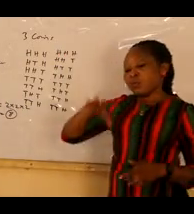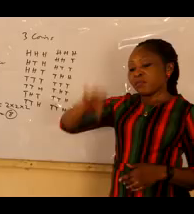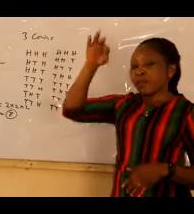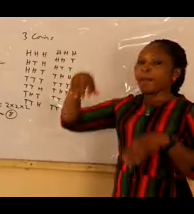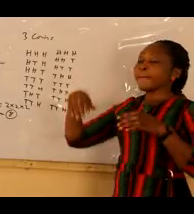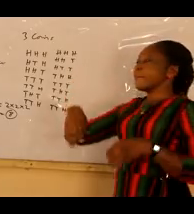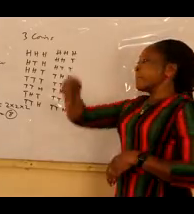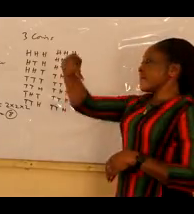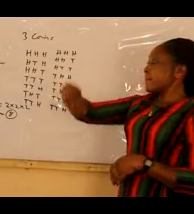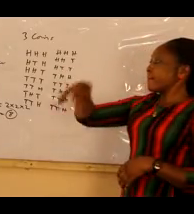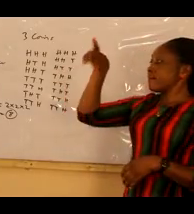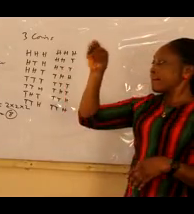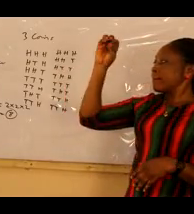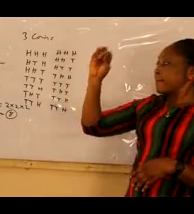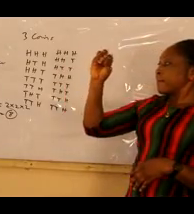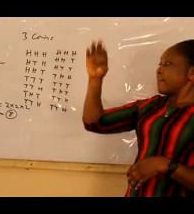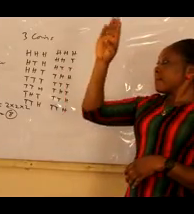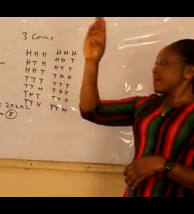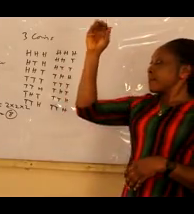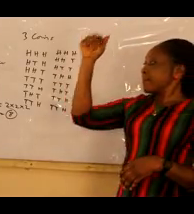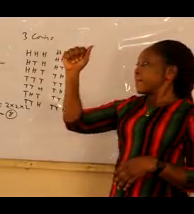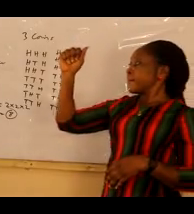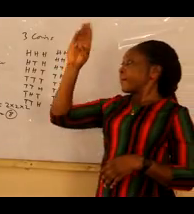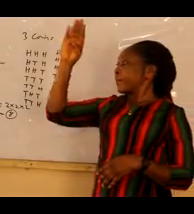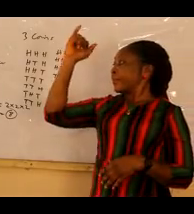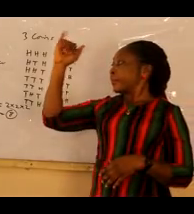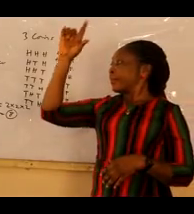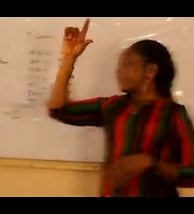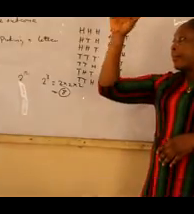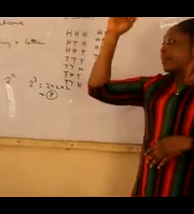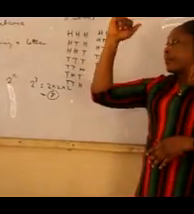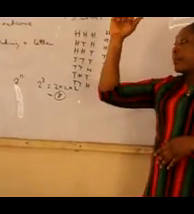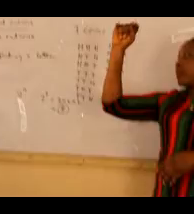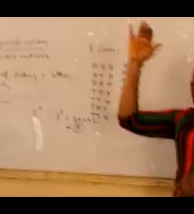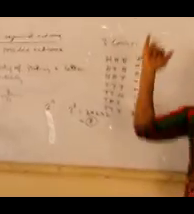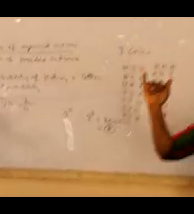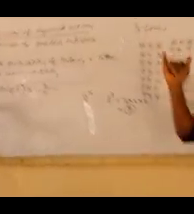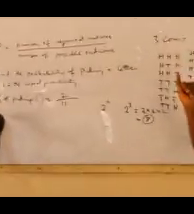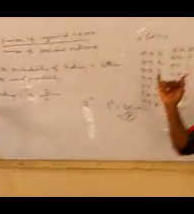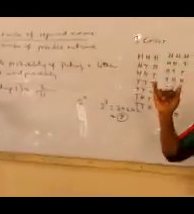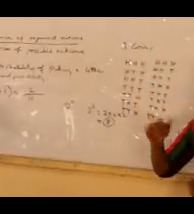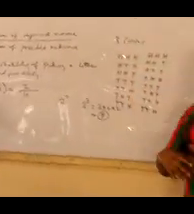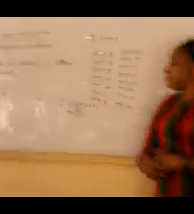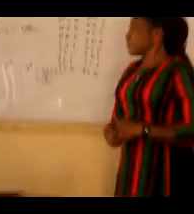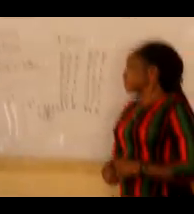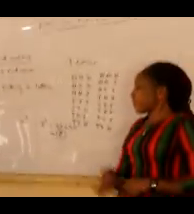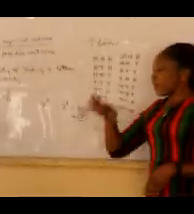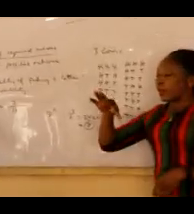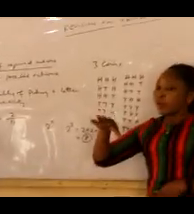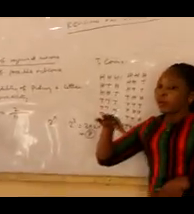probability. That's number 1. Find probability. Find the